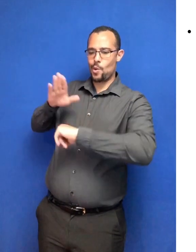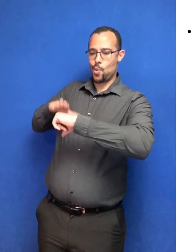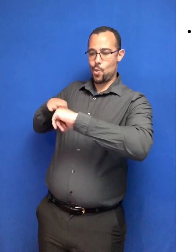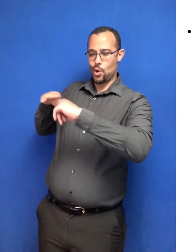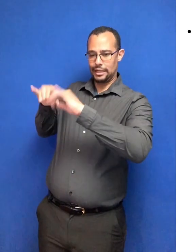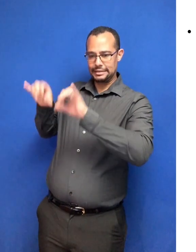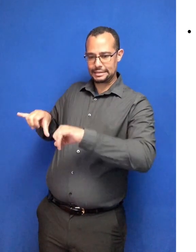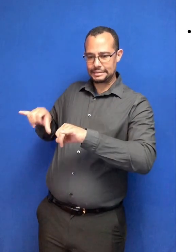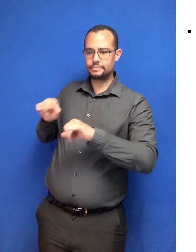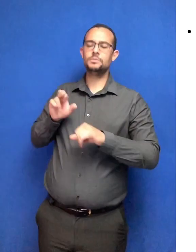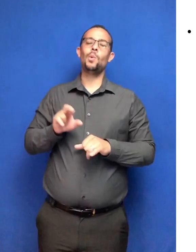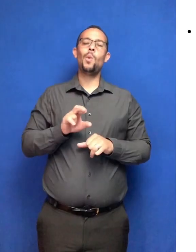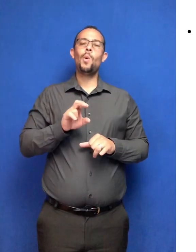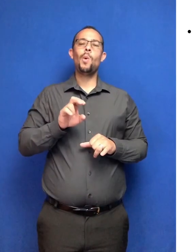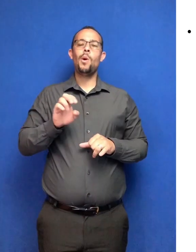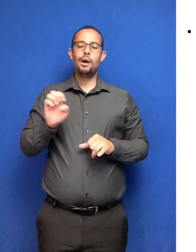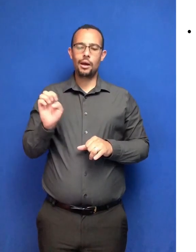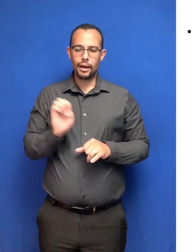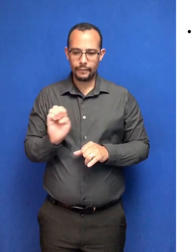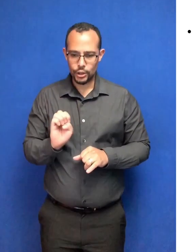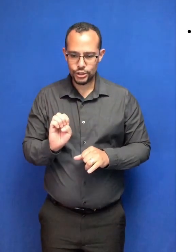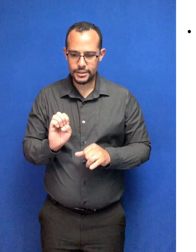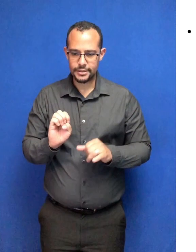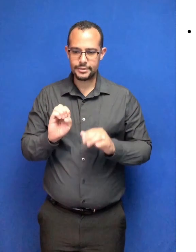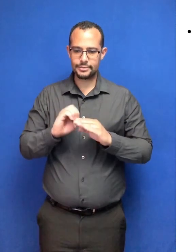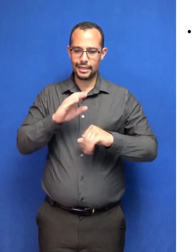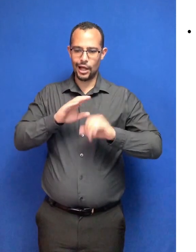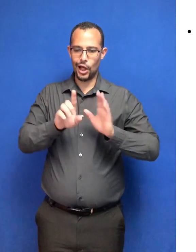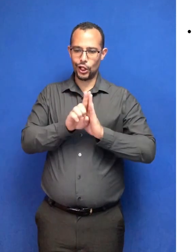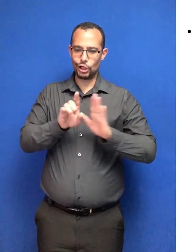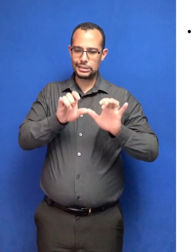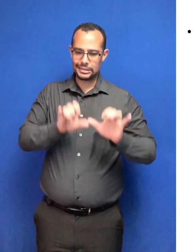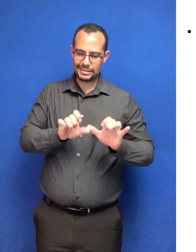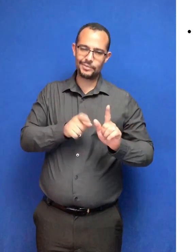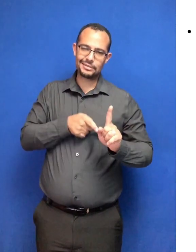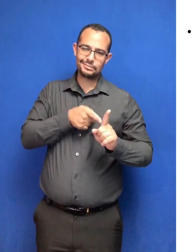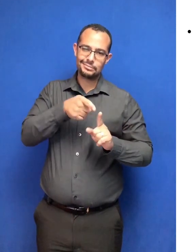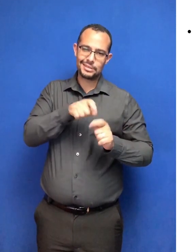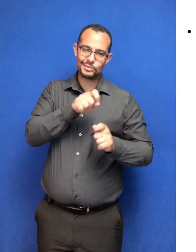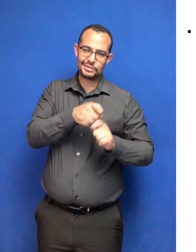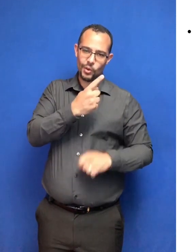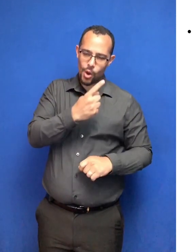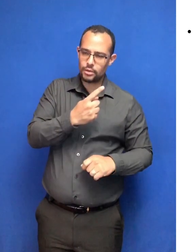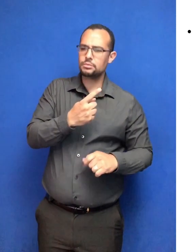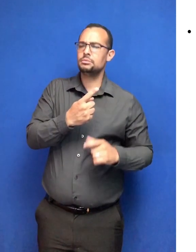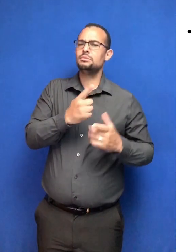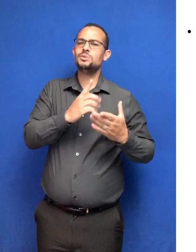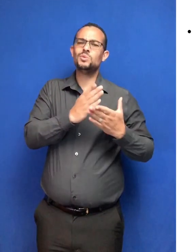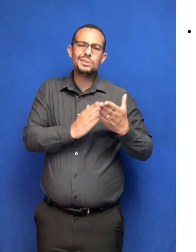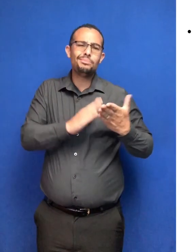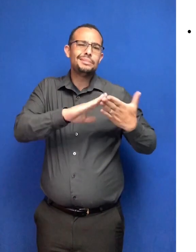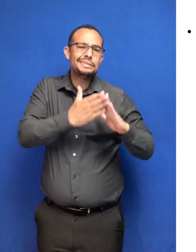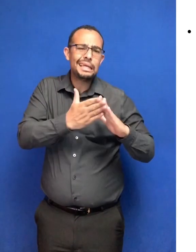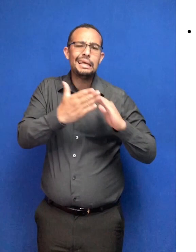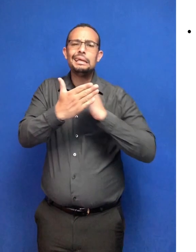have their own. So your city or county will likely have their own warning system that you can sign up for, either an email